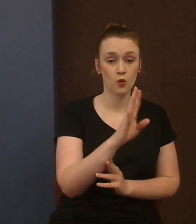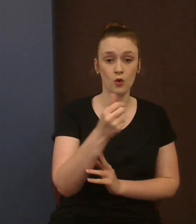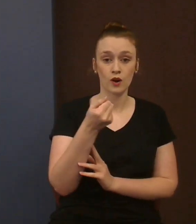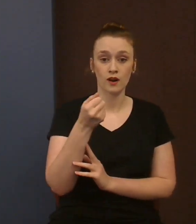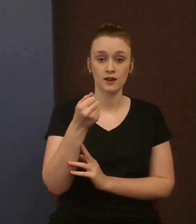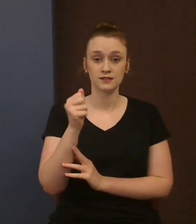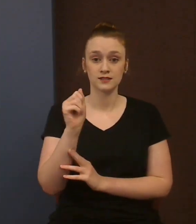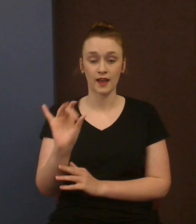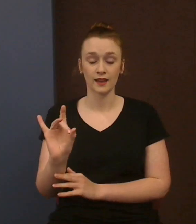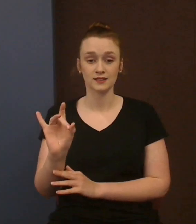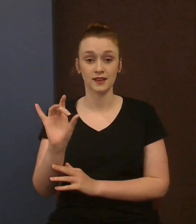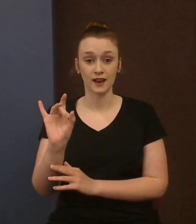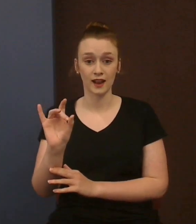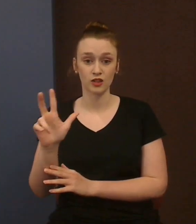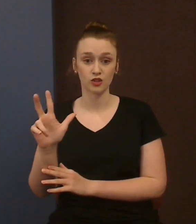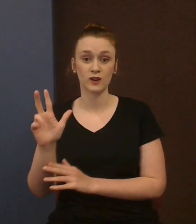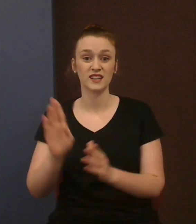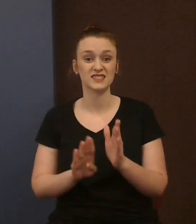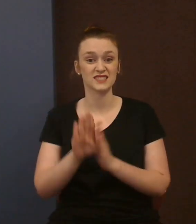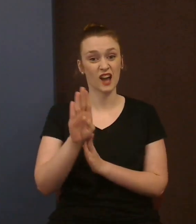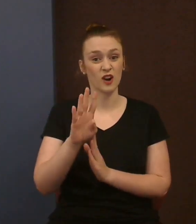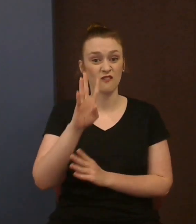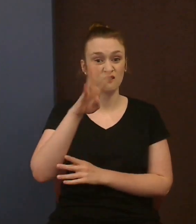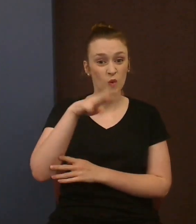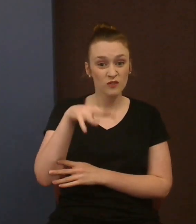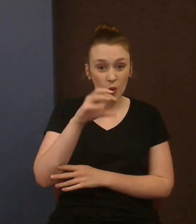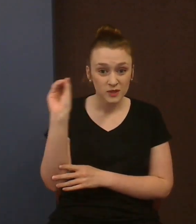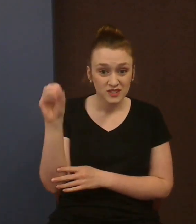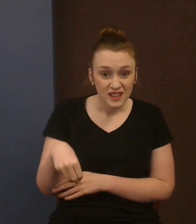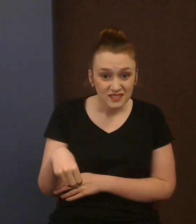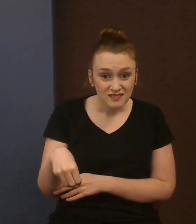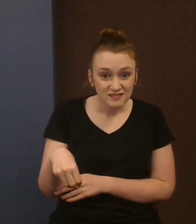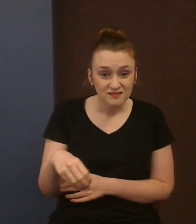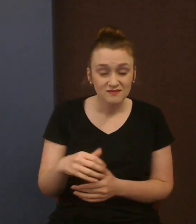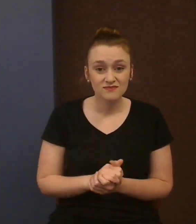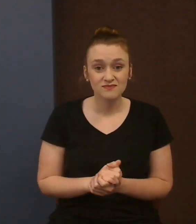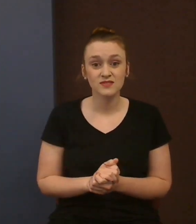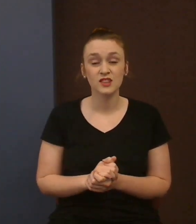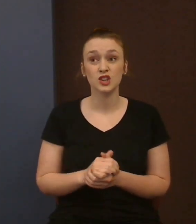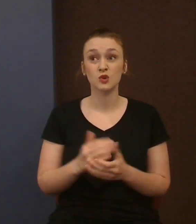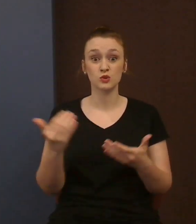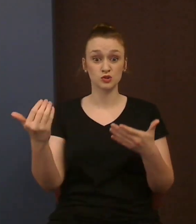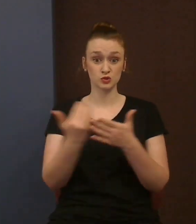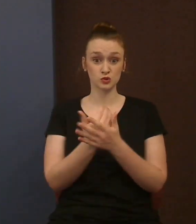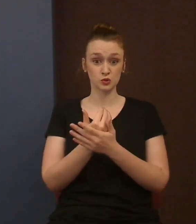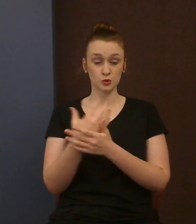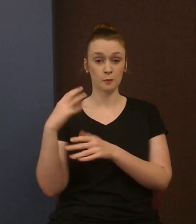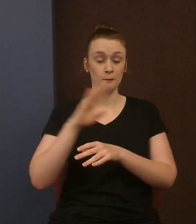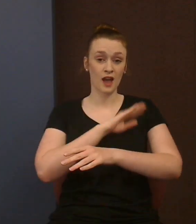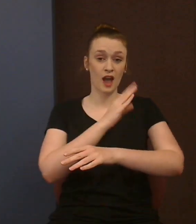it skyrocketed up 44%. There were new power sources developed during this time